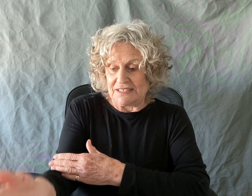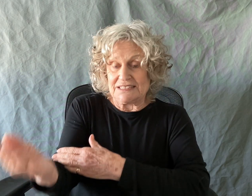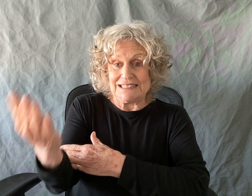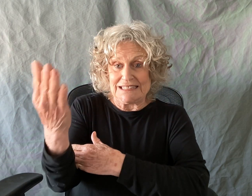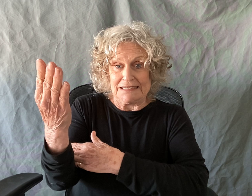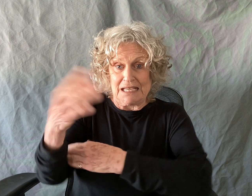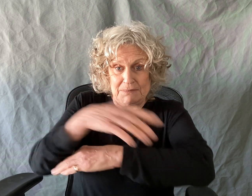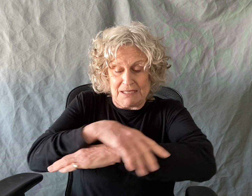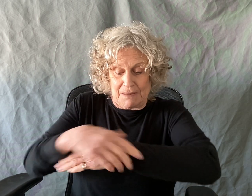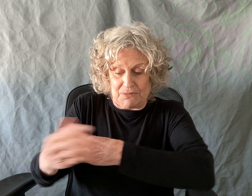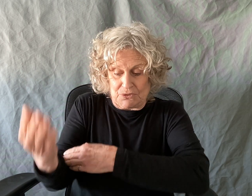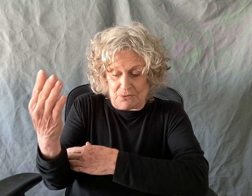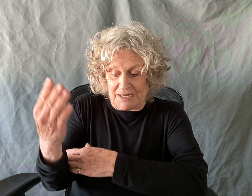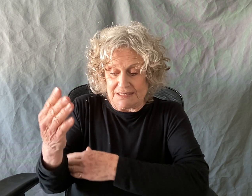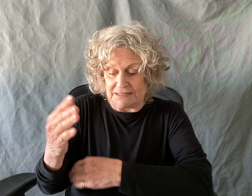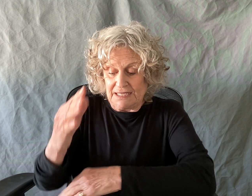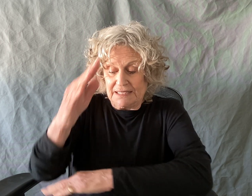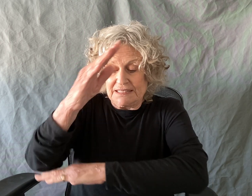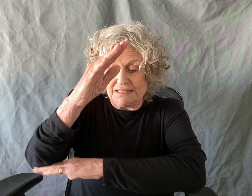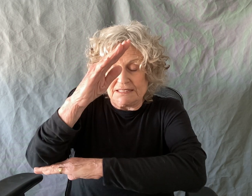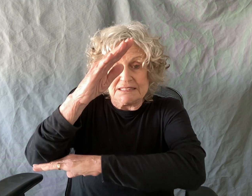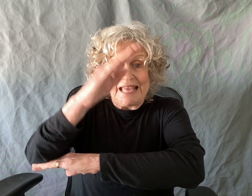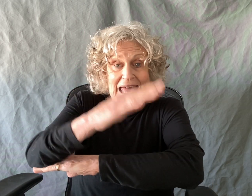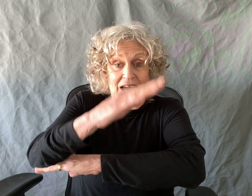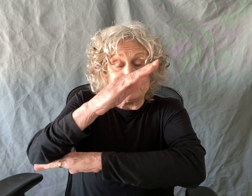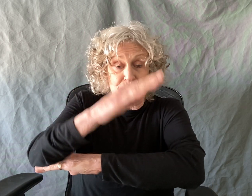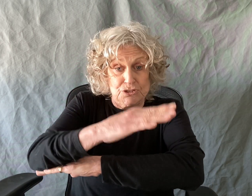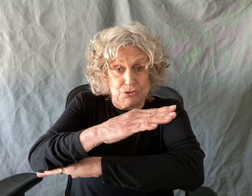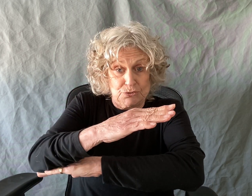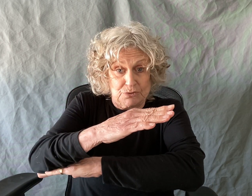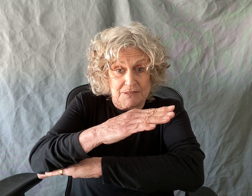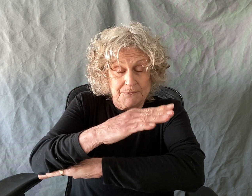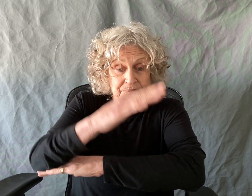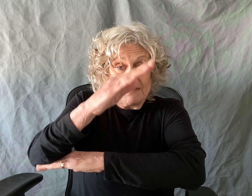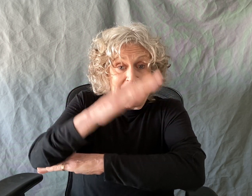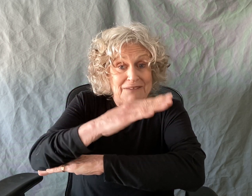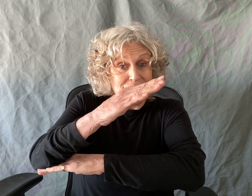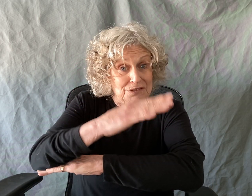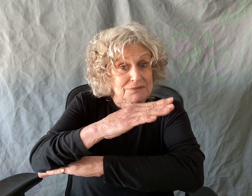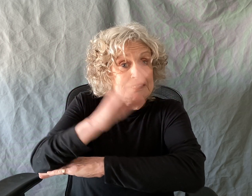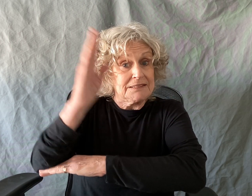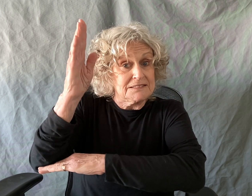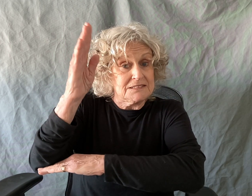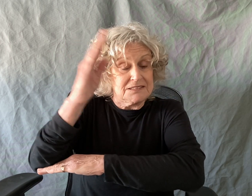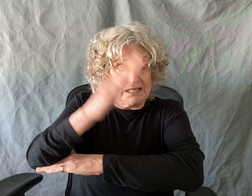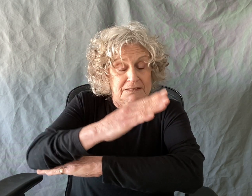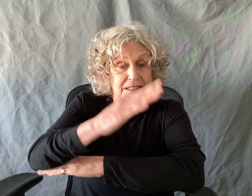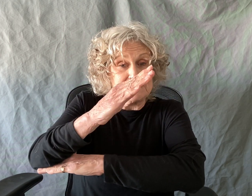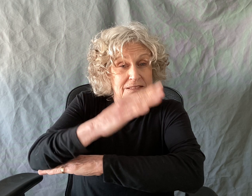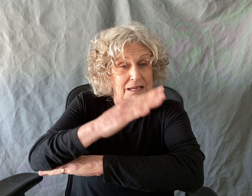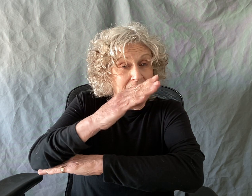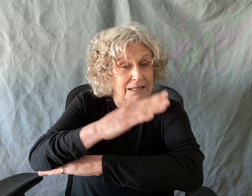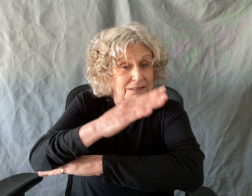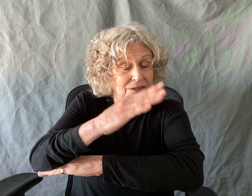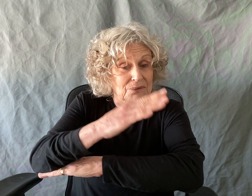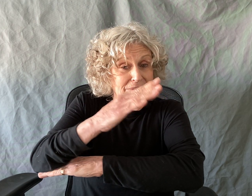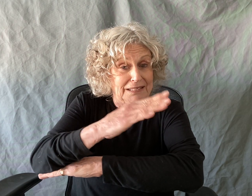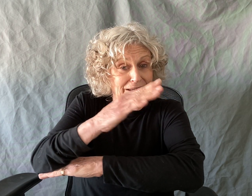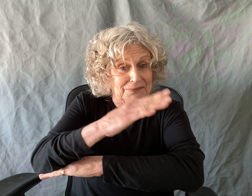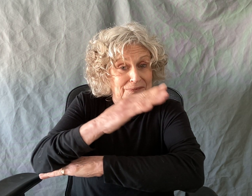the sun coming up, the horizon. This is afternoon. Afternoon, see, that's the sun. It's kind of going down,